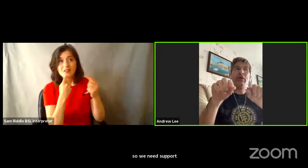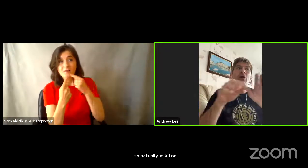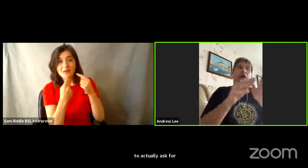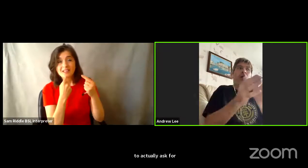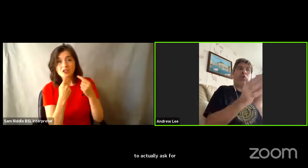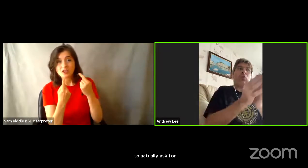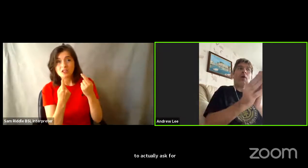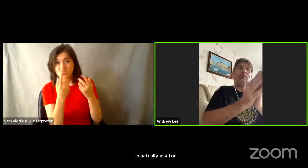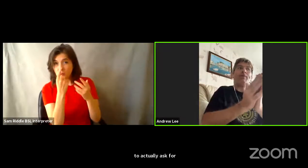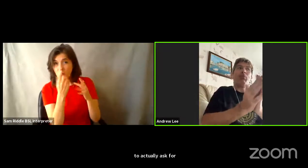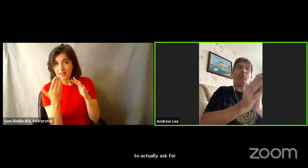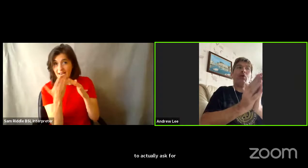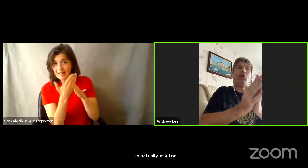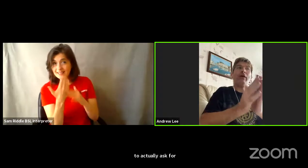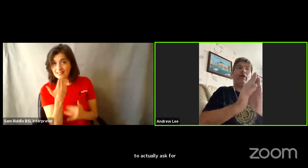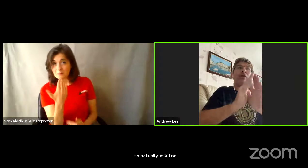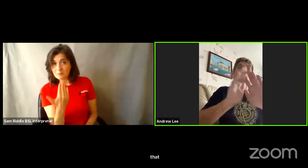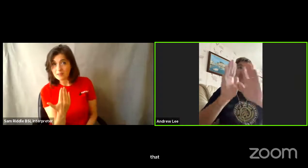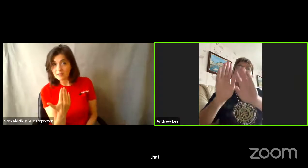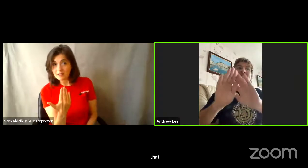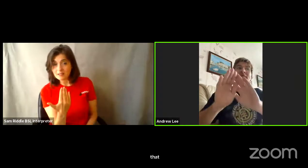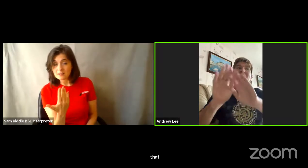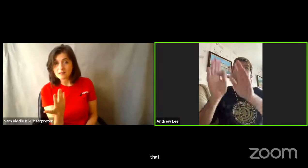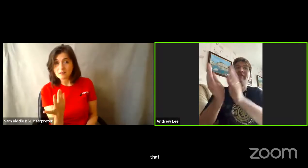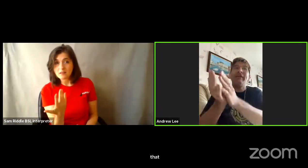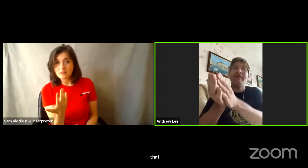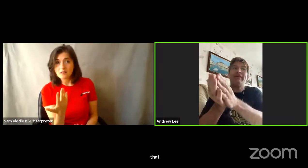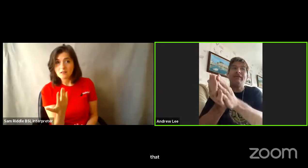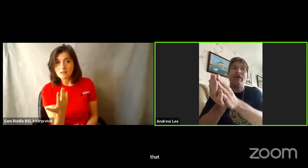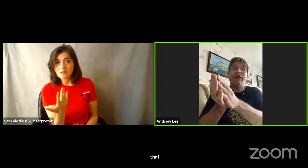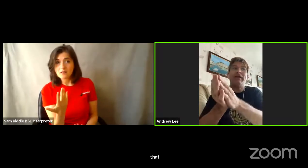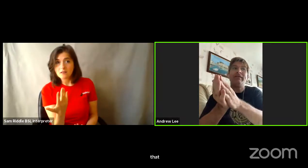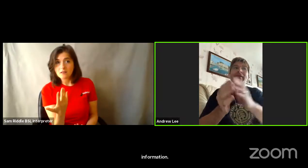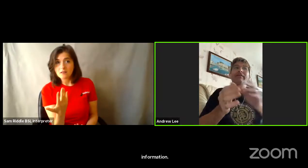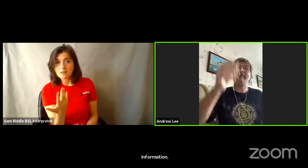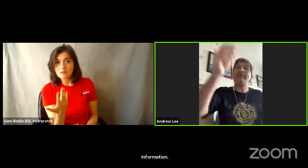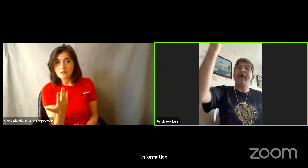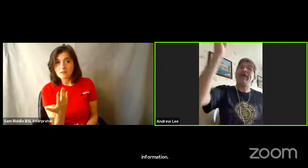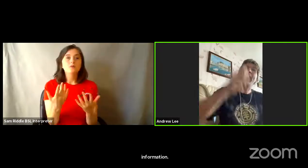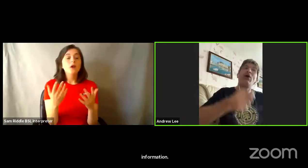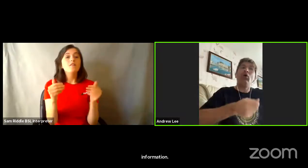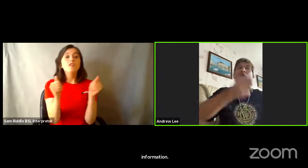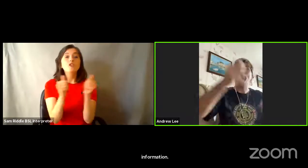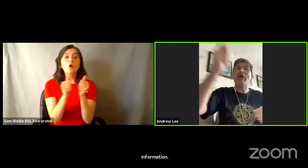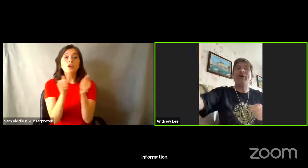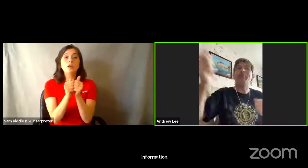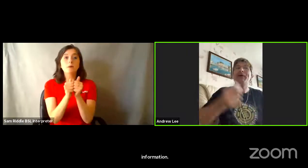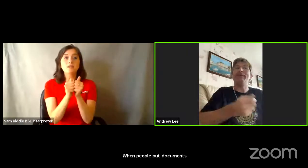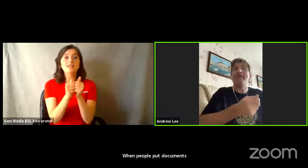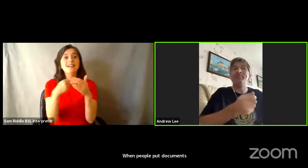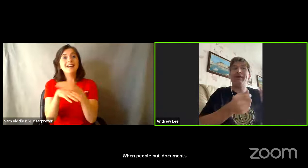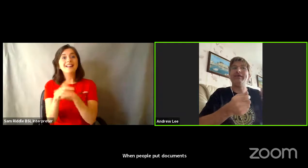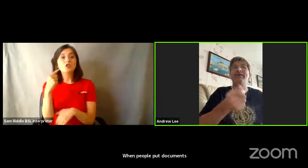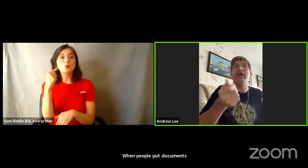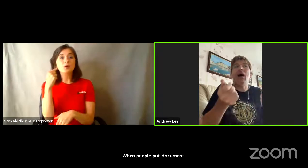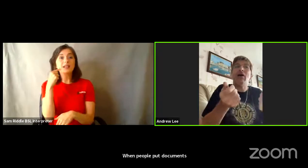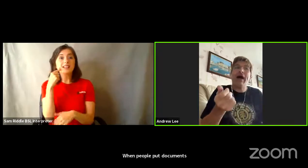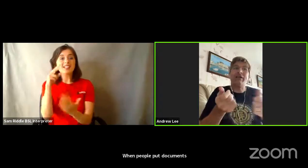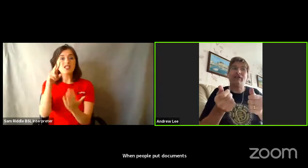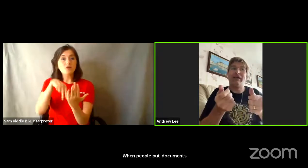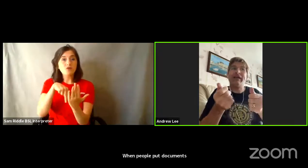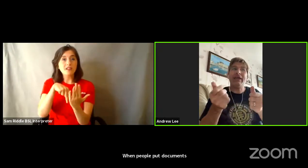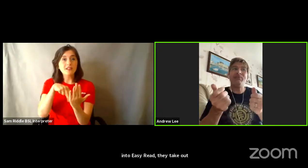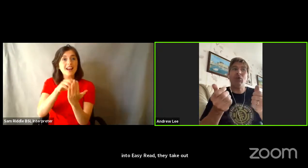information. When people put documents into Easy Read, they take out all the little bits and pieces that